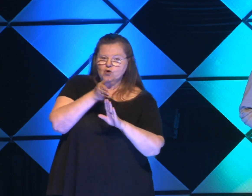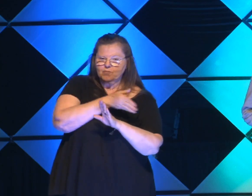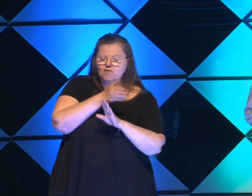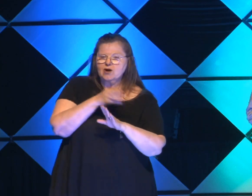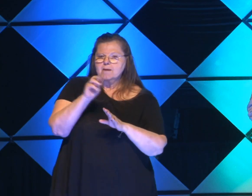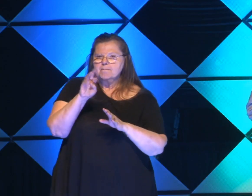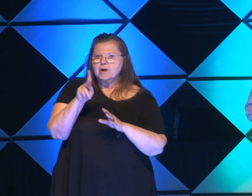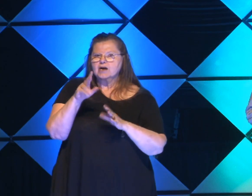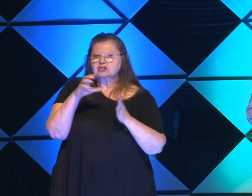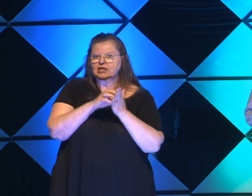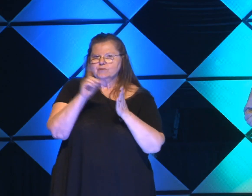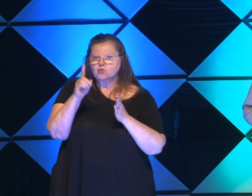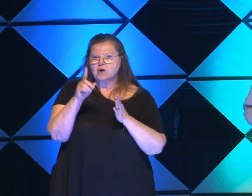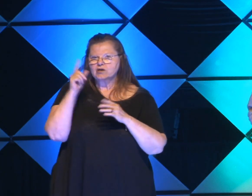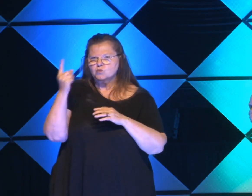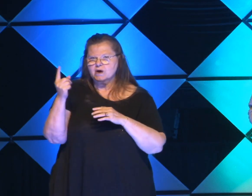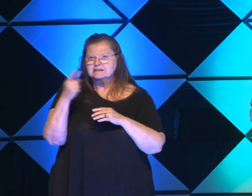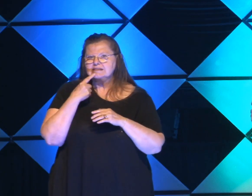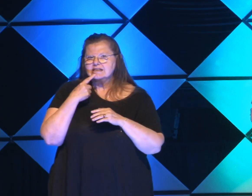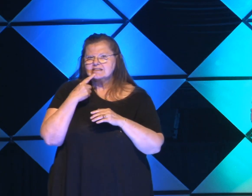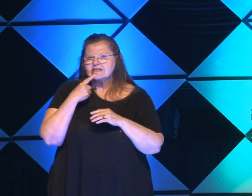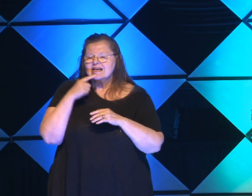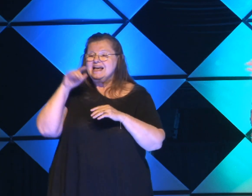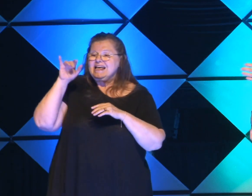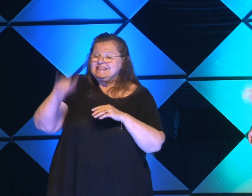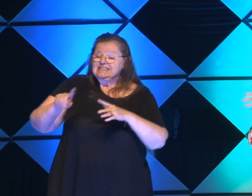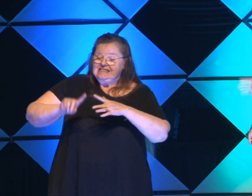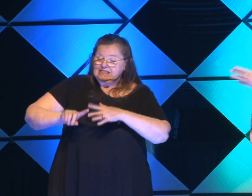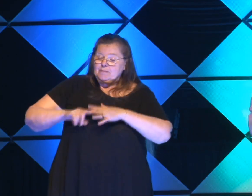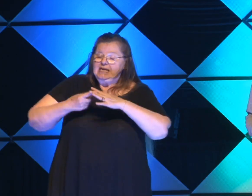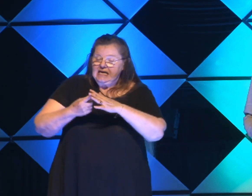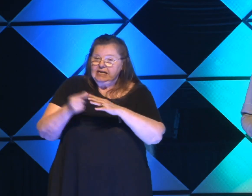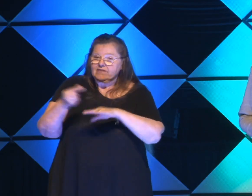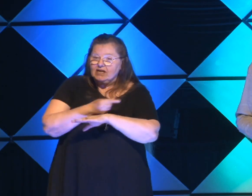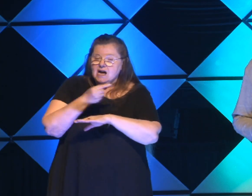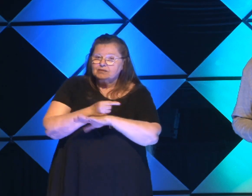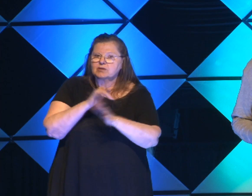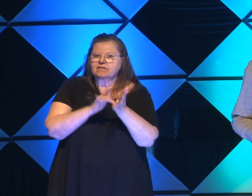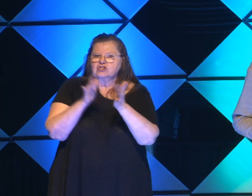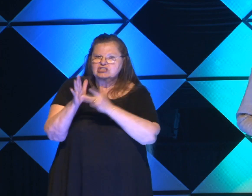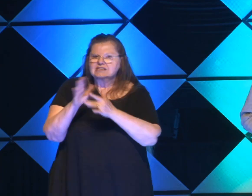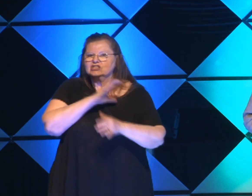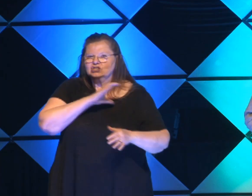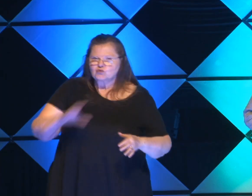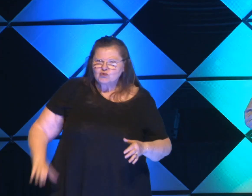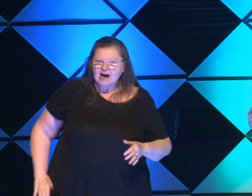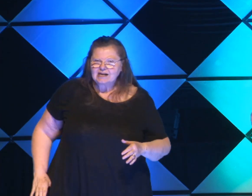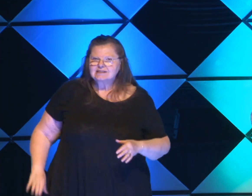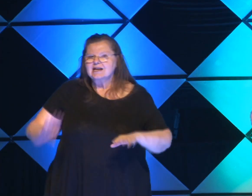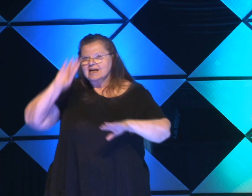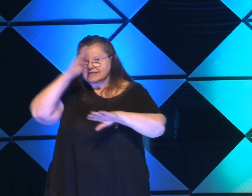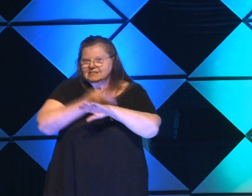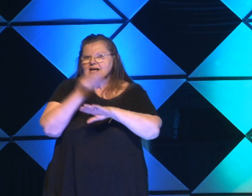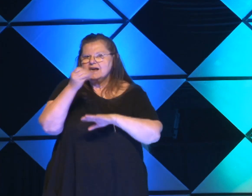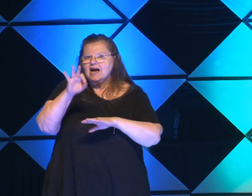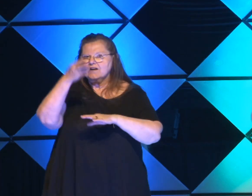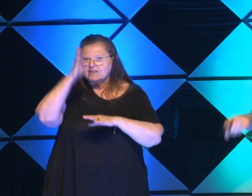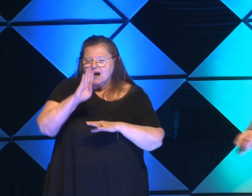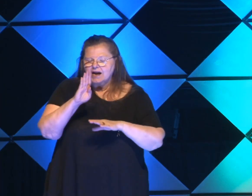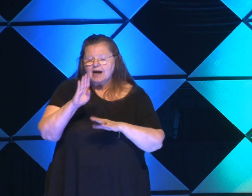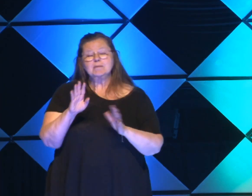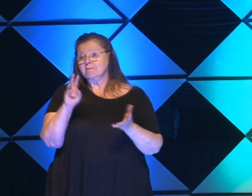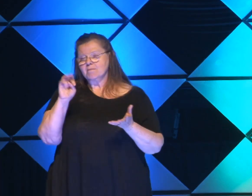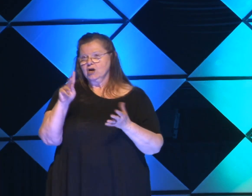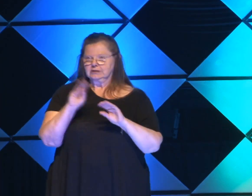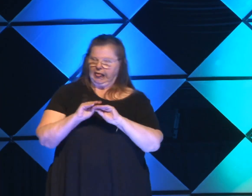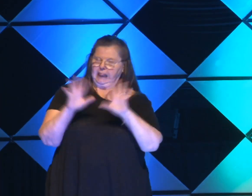Mark chapter 1, verse 1 says this is the beginning of the gospel of Jesus Christ, the Son of God. Mark makes it pretty clear what he's trying to do with his